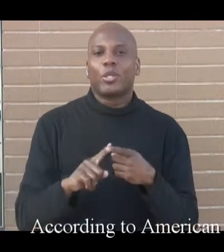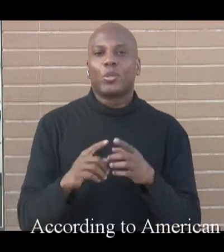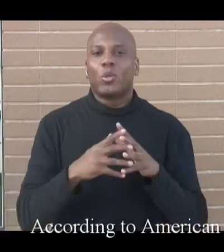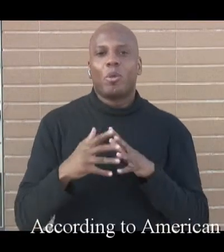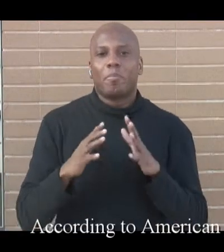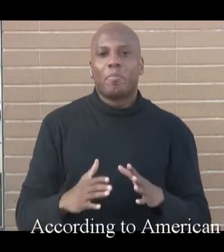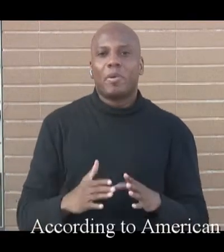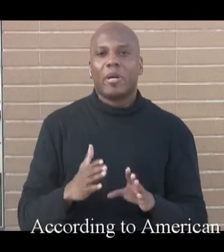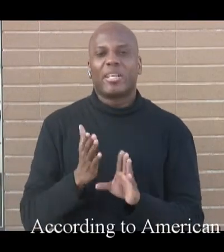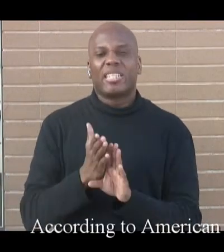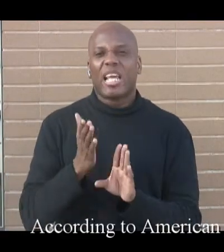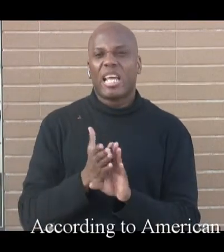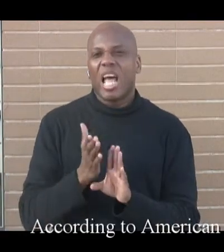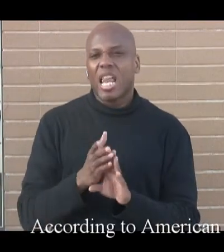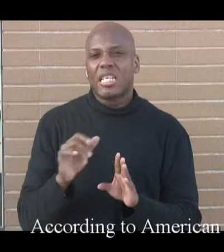According to American psychologist